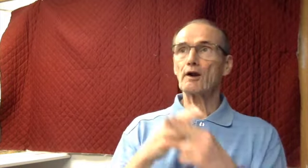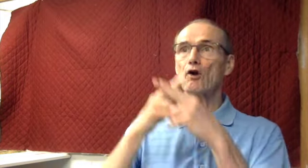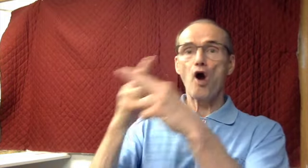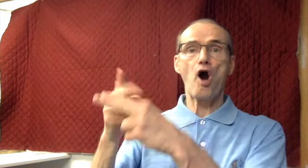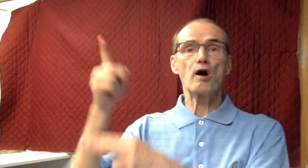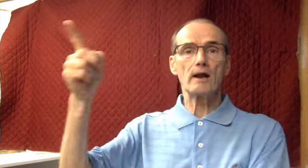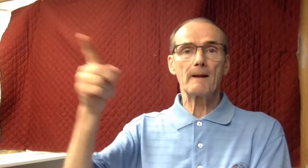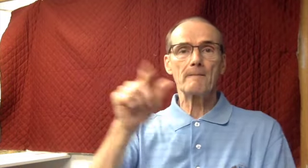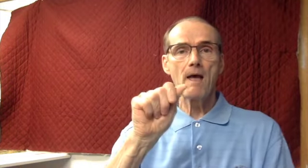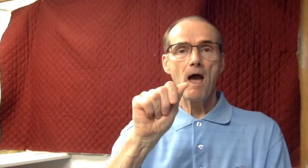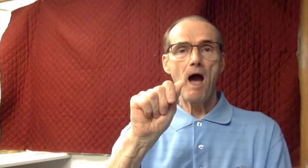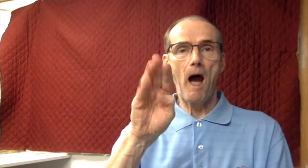Father.